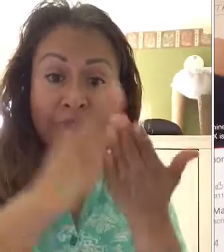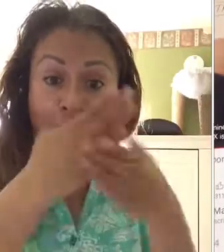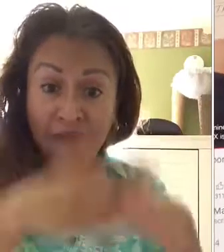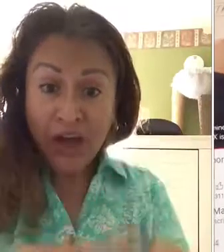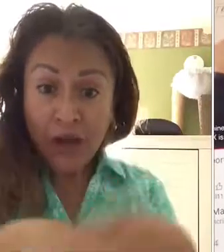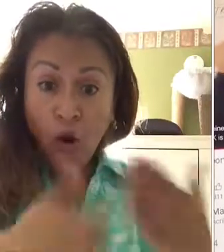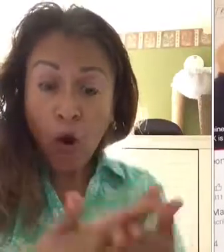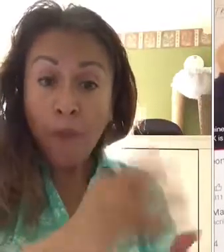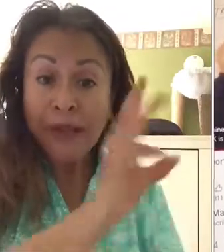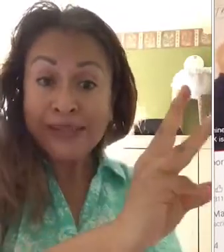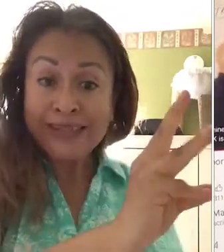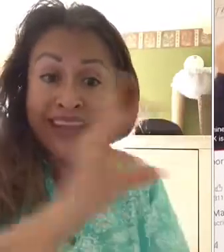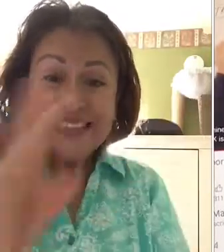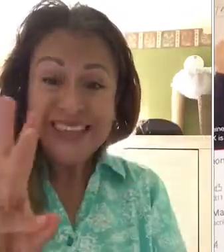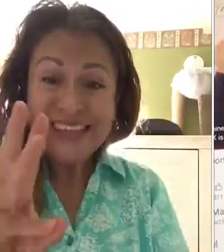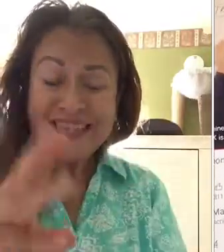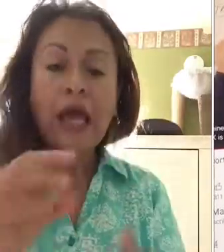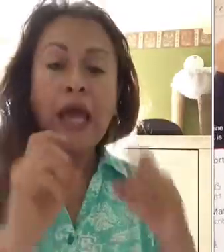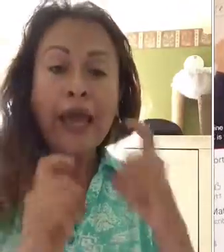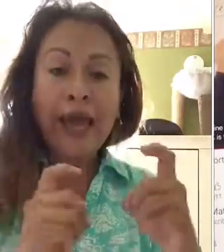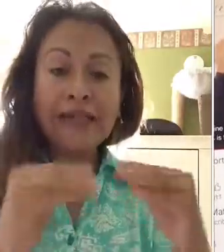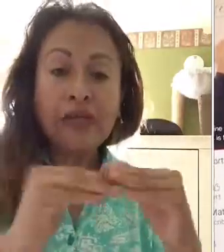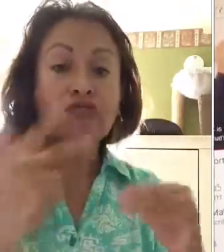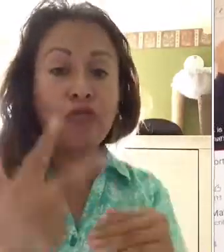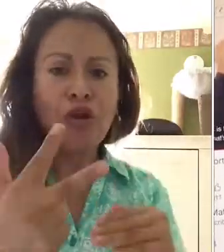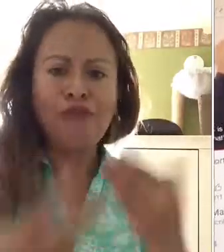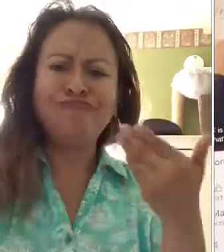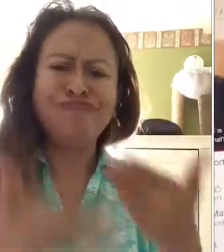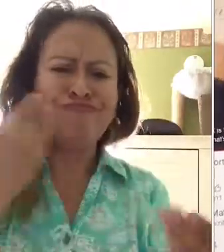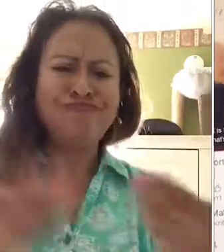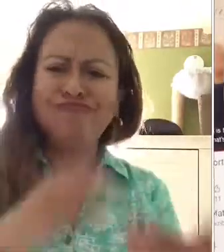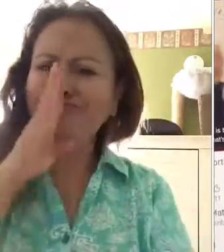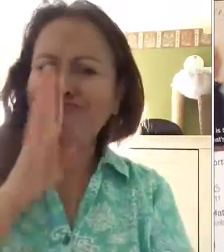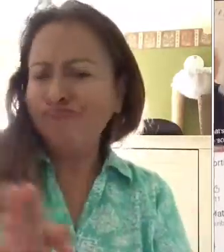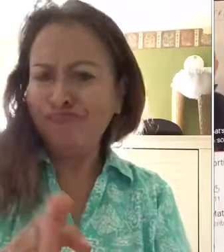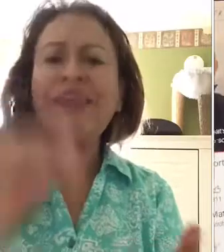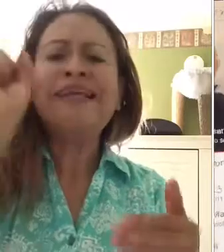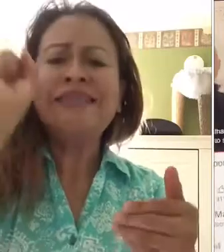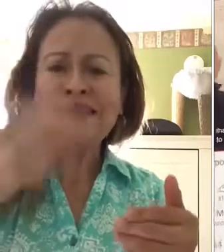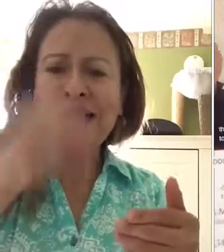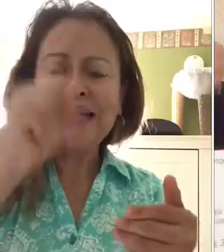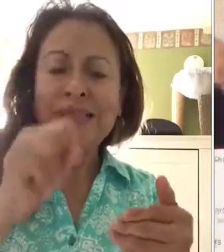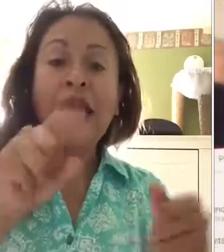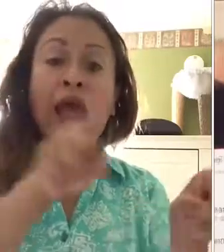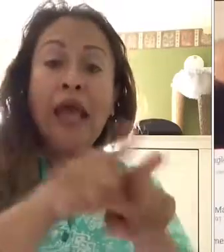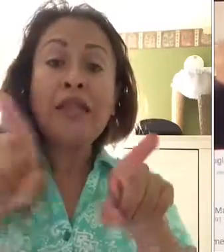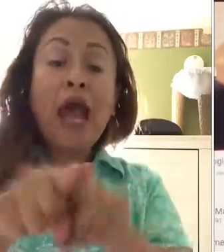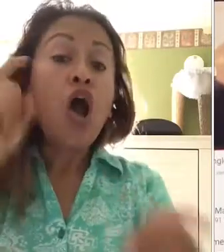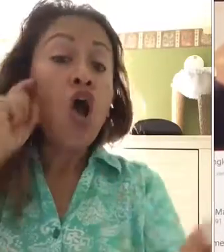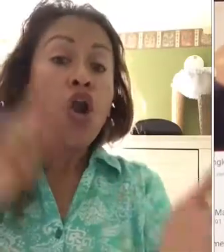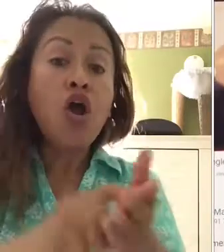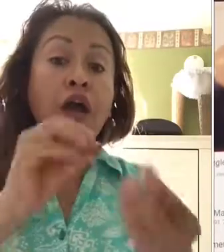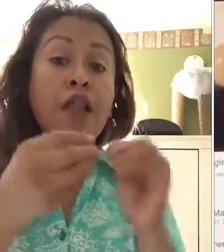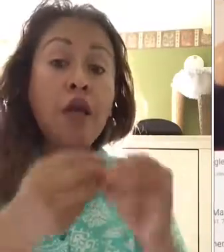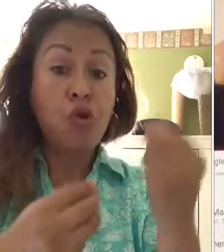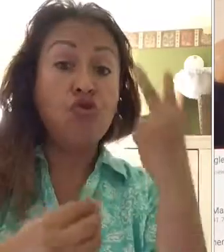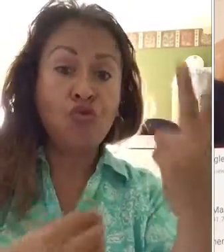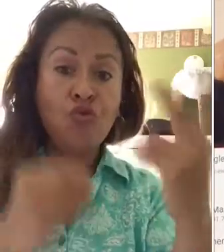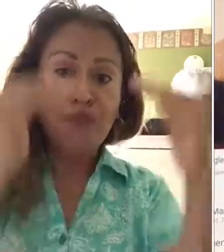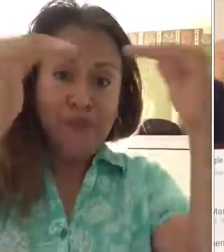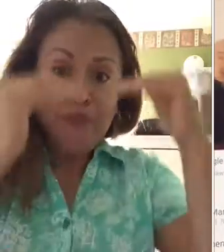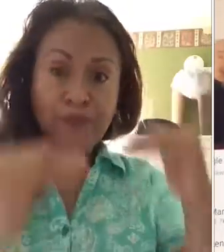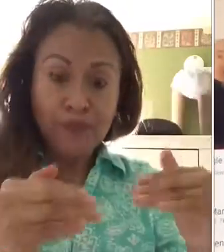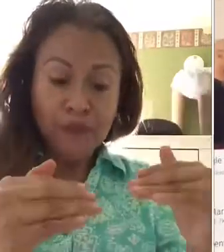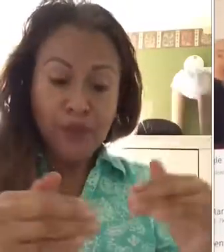6, both sides, right? X equals 3, and you got it. So it's pretty straightforward. Let's look at example number 2. Now this one is kind of using the